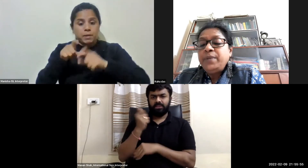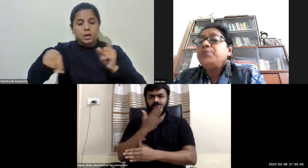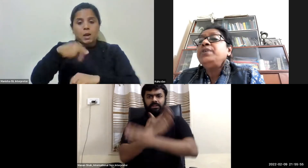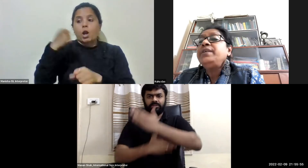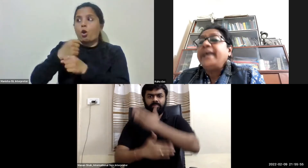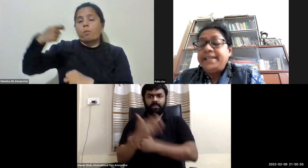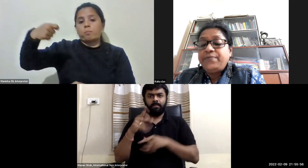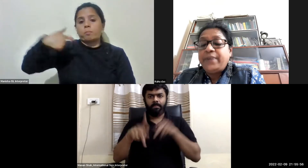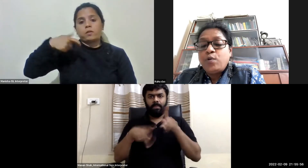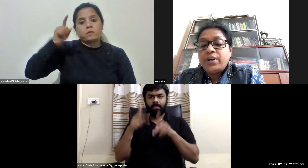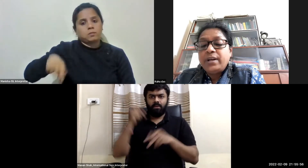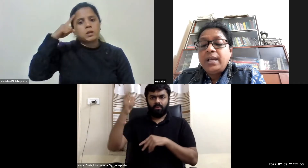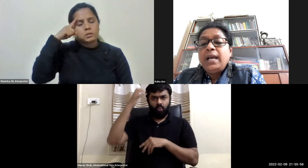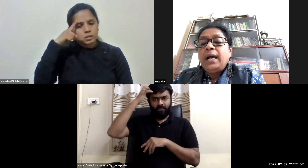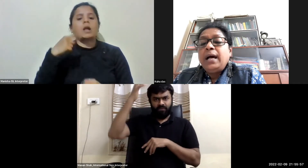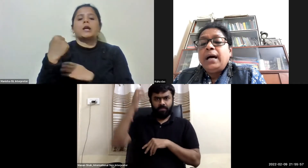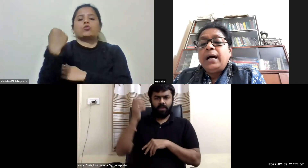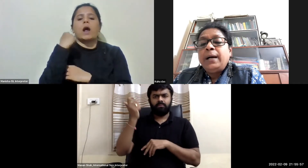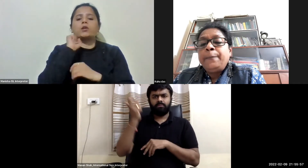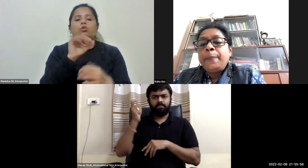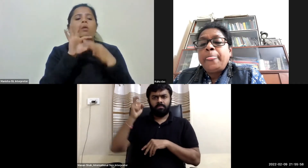be framed into the rights framework.